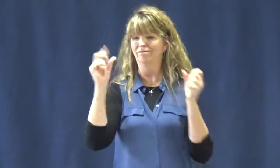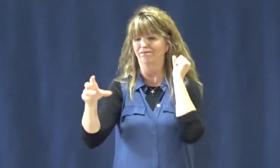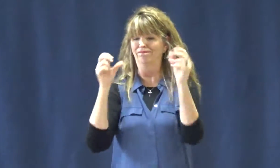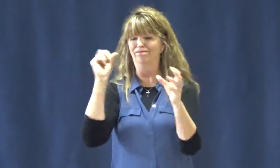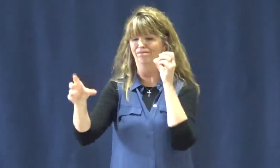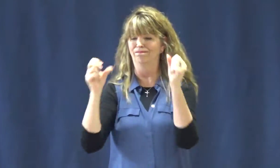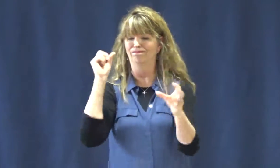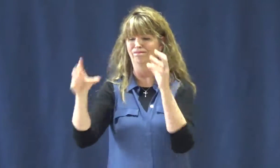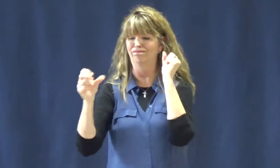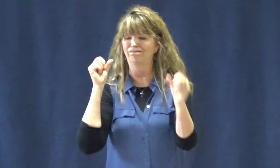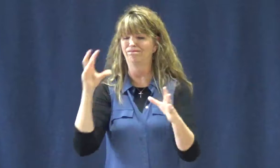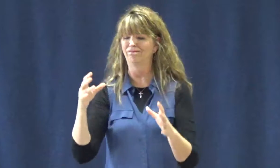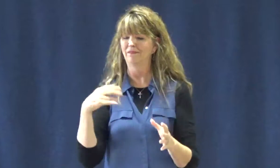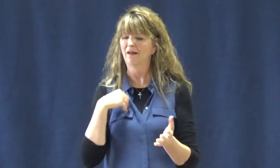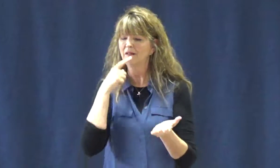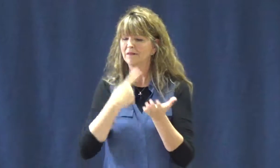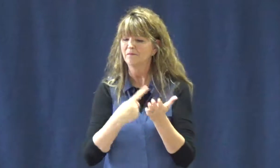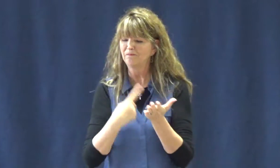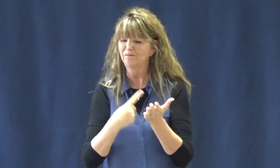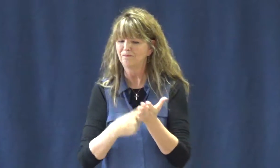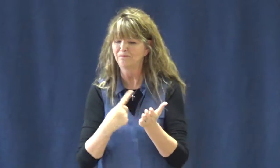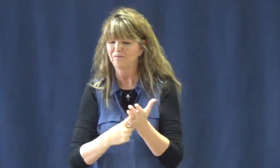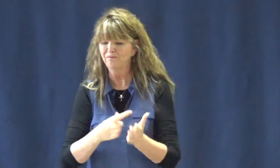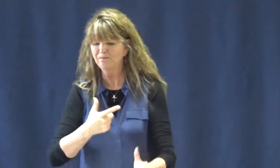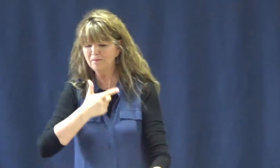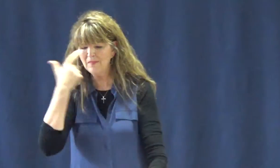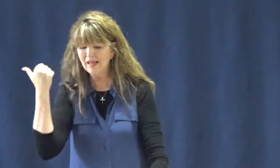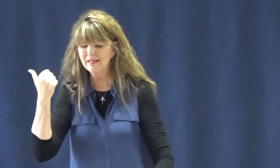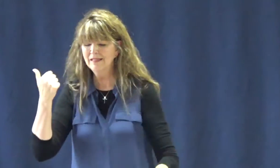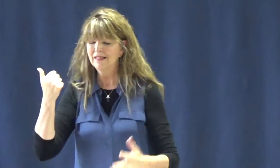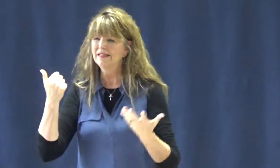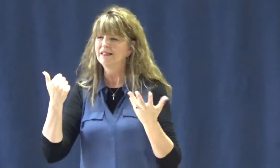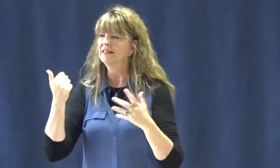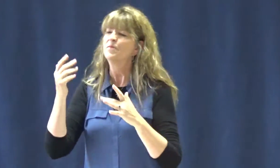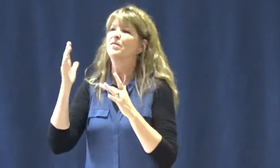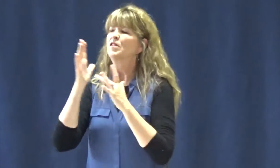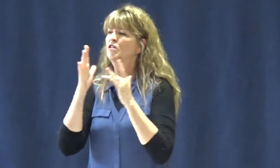this morning, or this reading this morning that Reverend buccholz read.